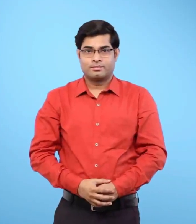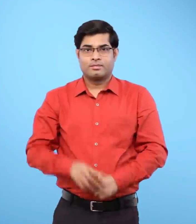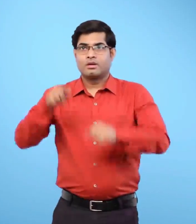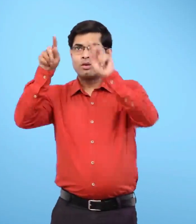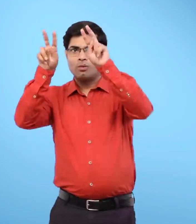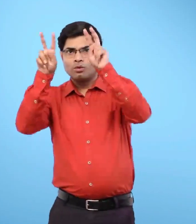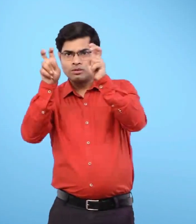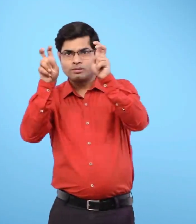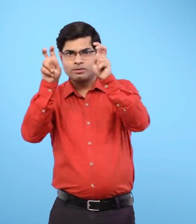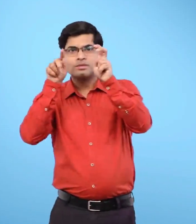The heading of the columns are